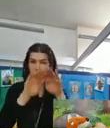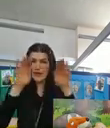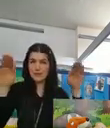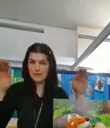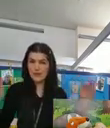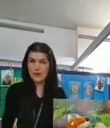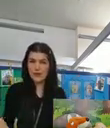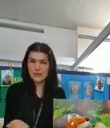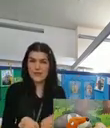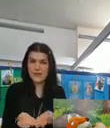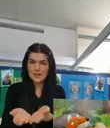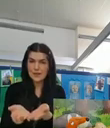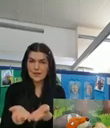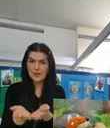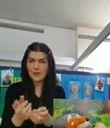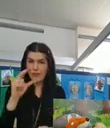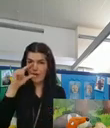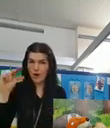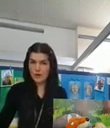is roasted fox."